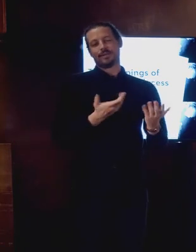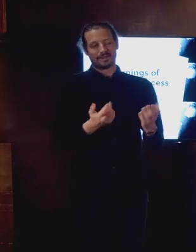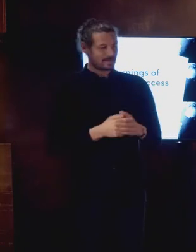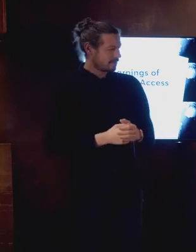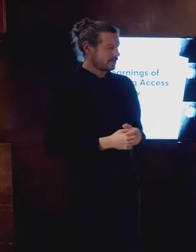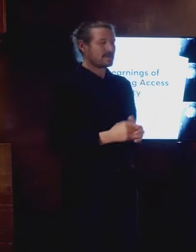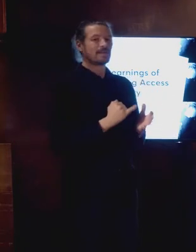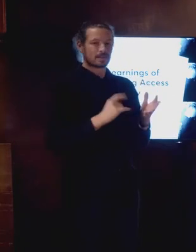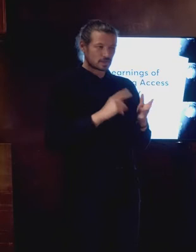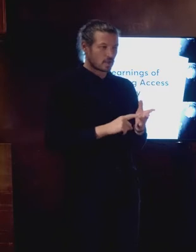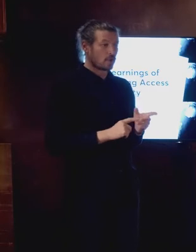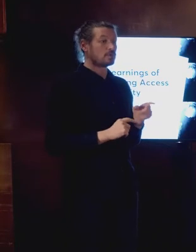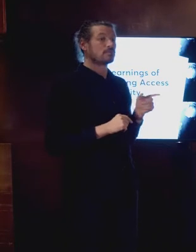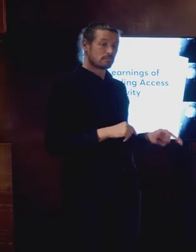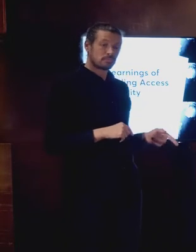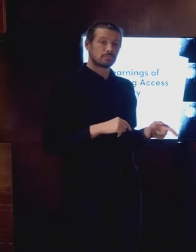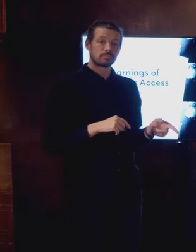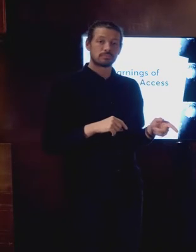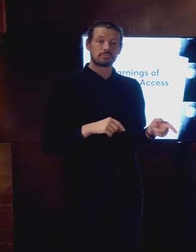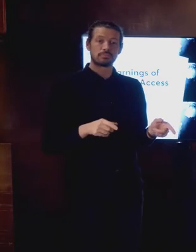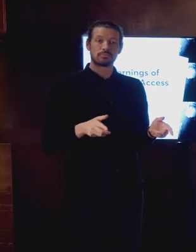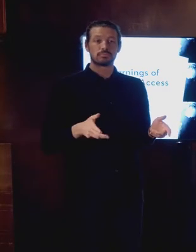Beck has in some ways become